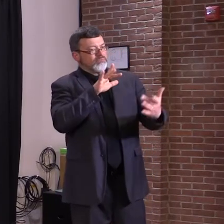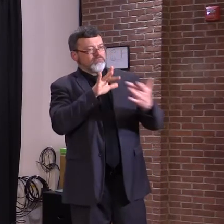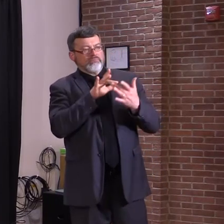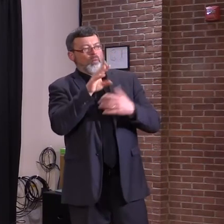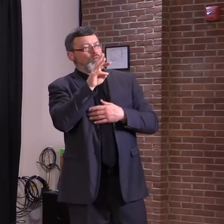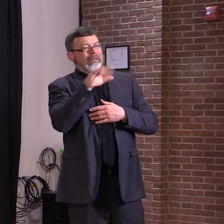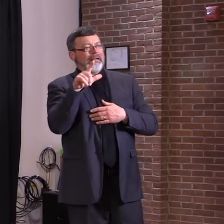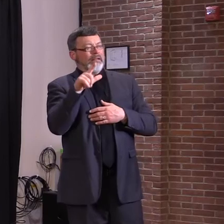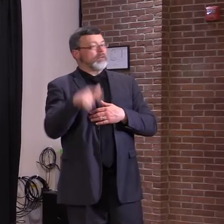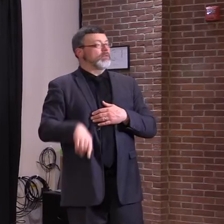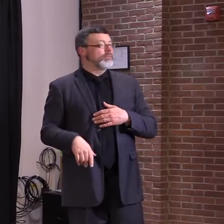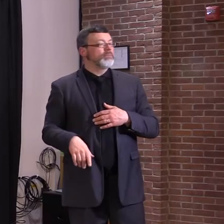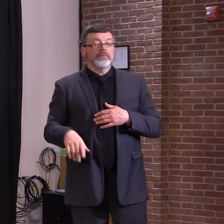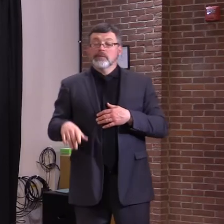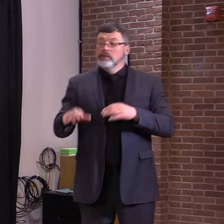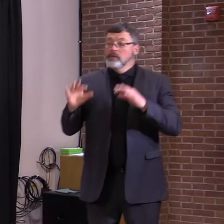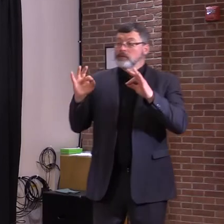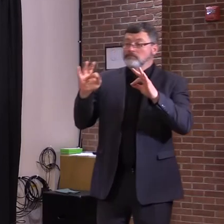it for me.